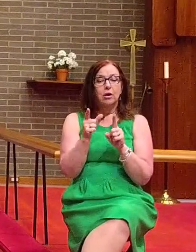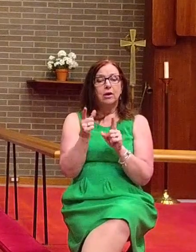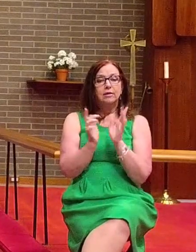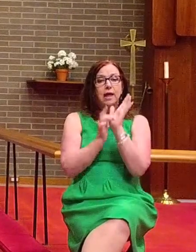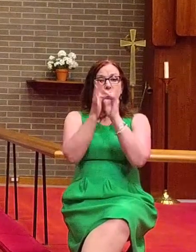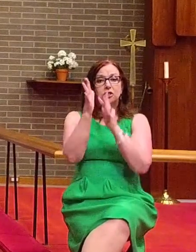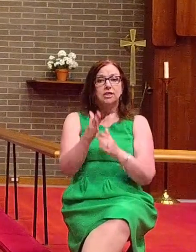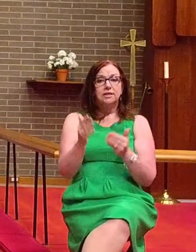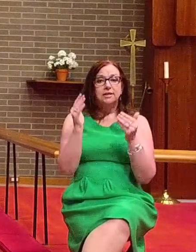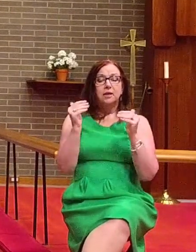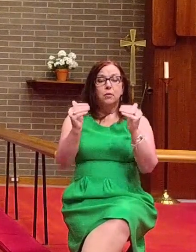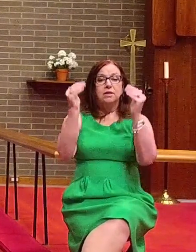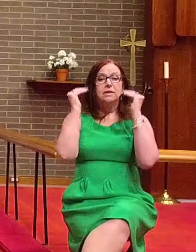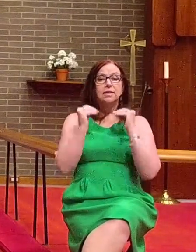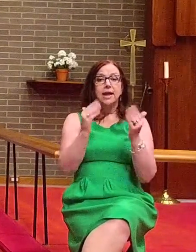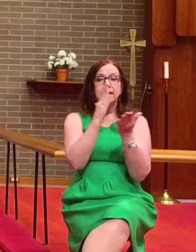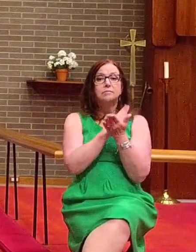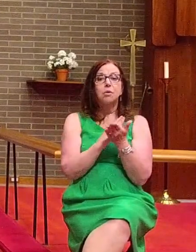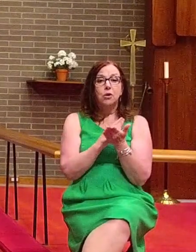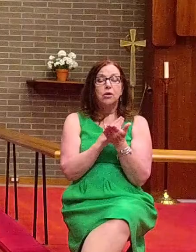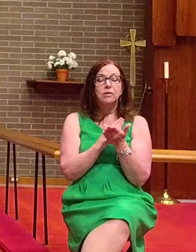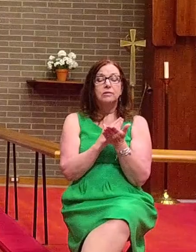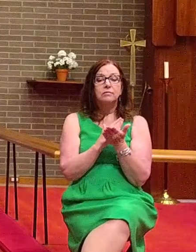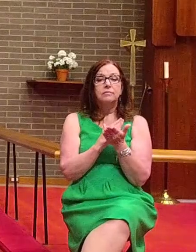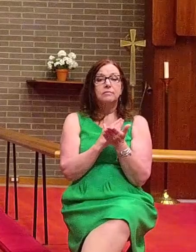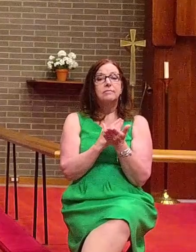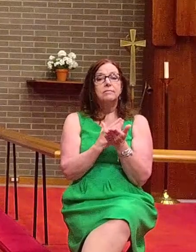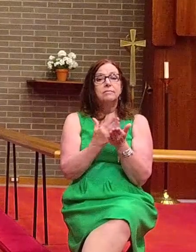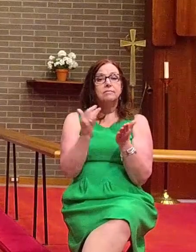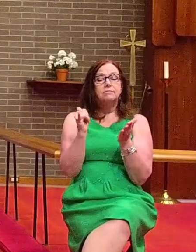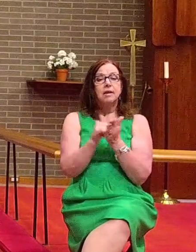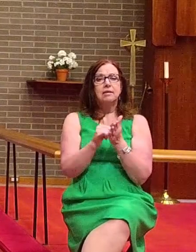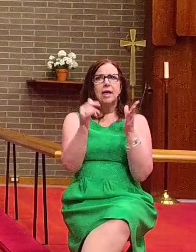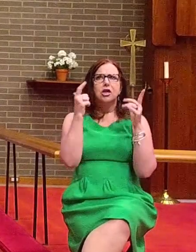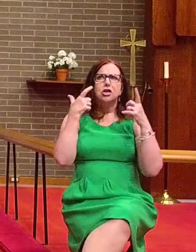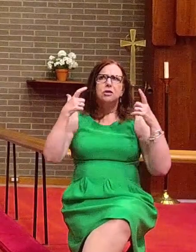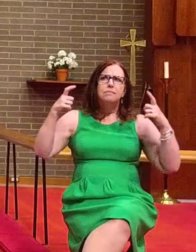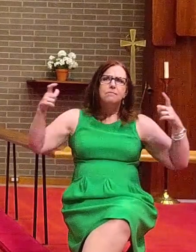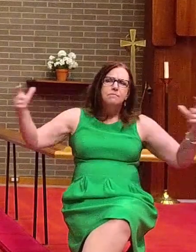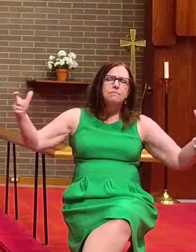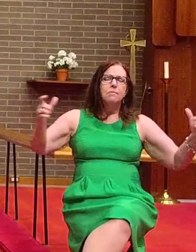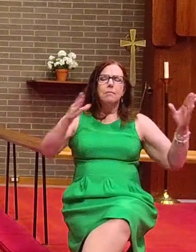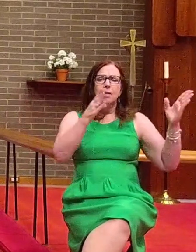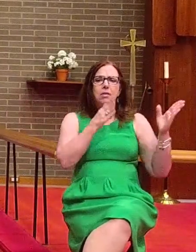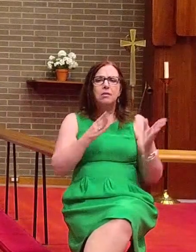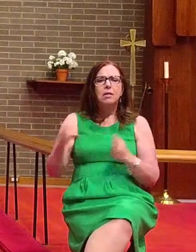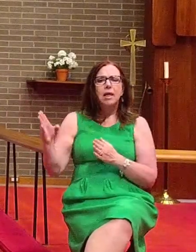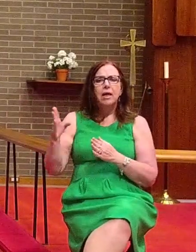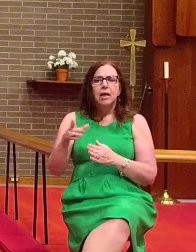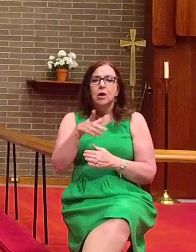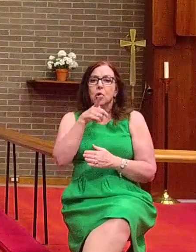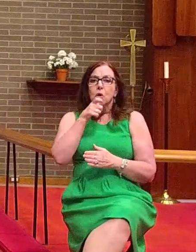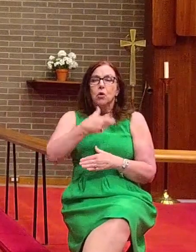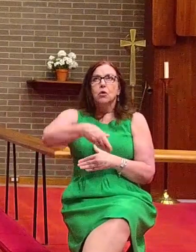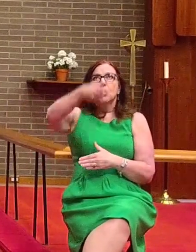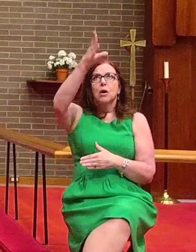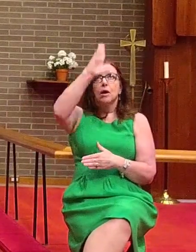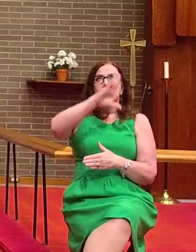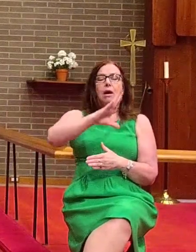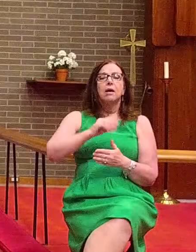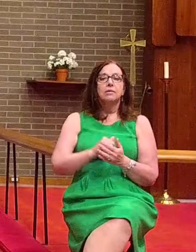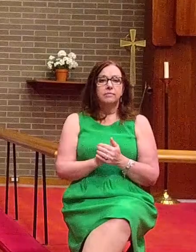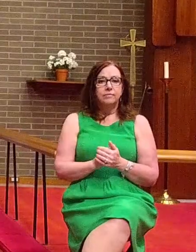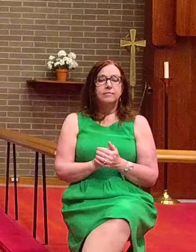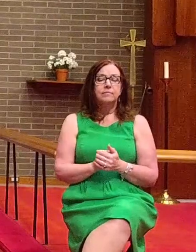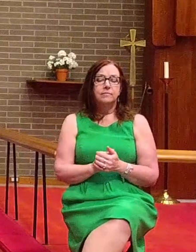the next step in the grand plan of God. The